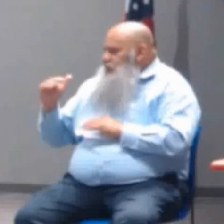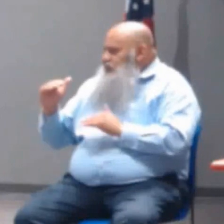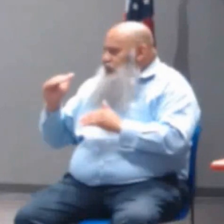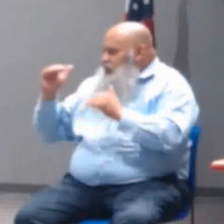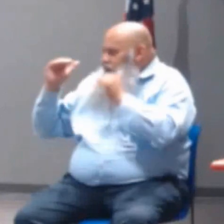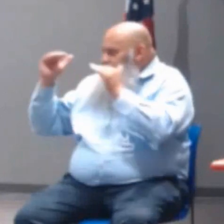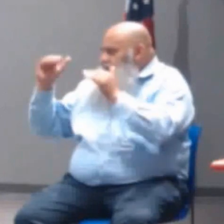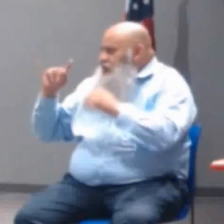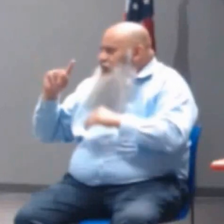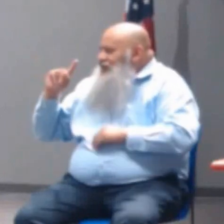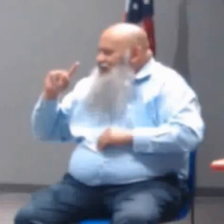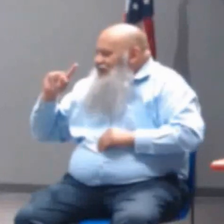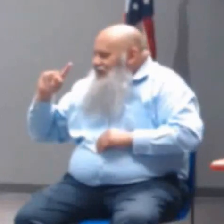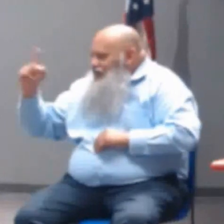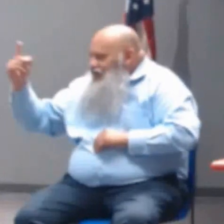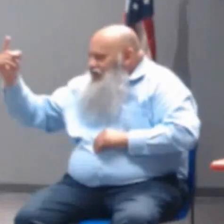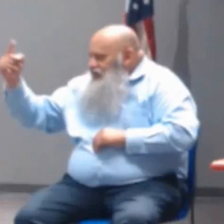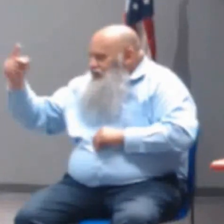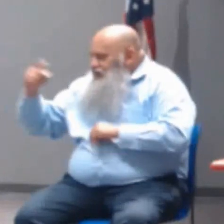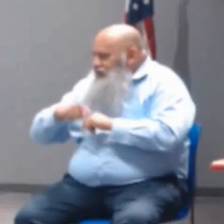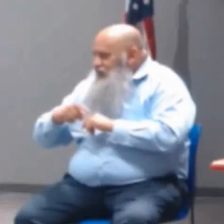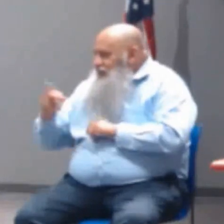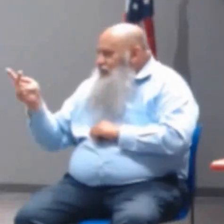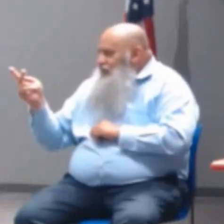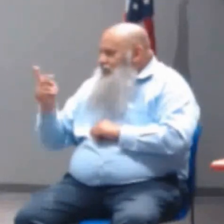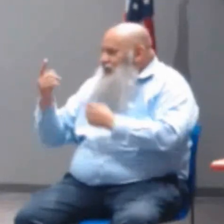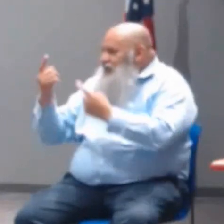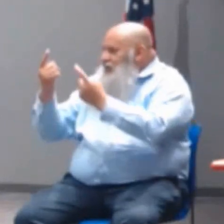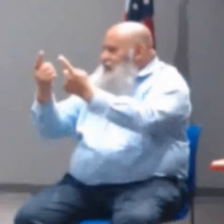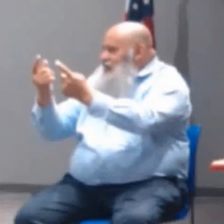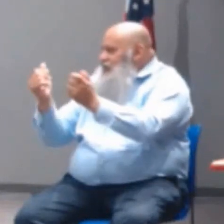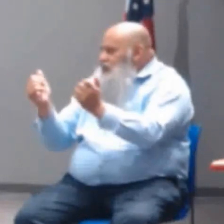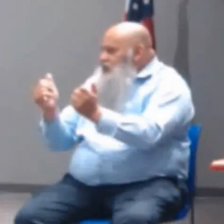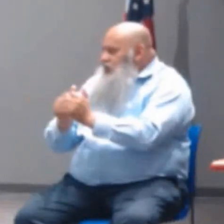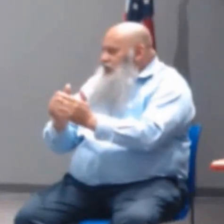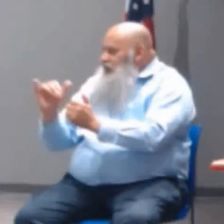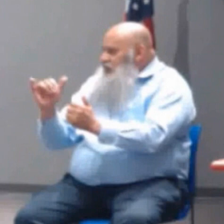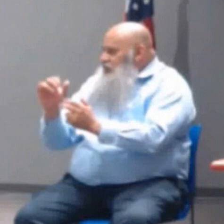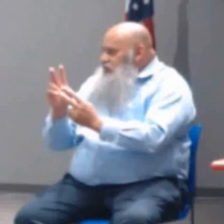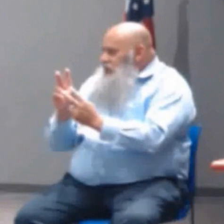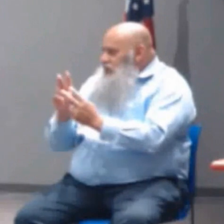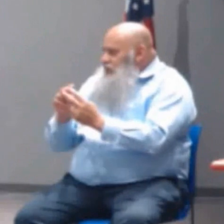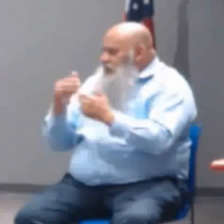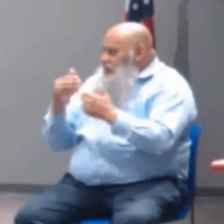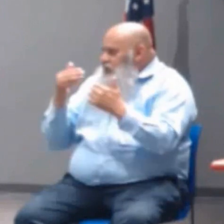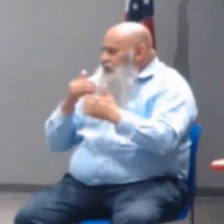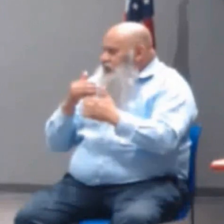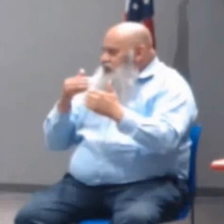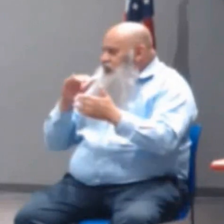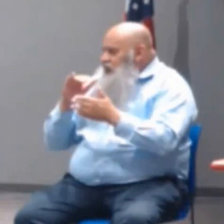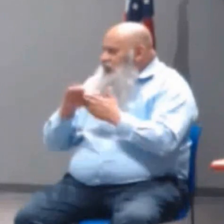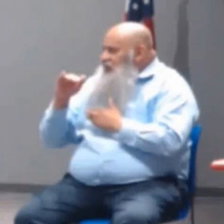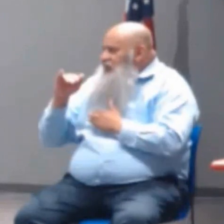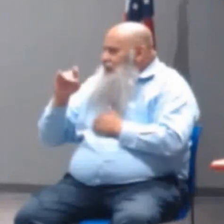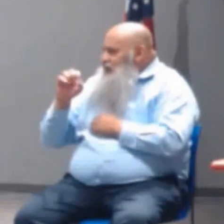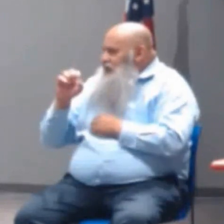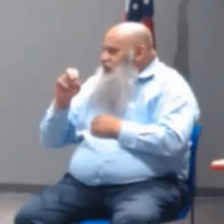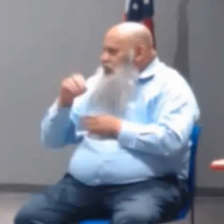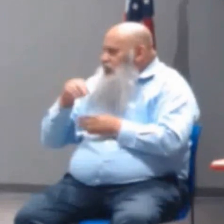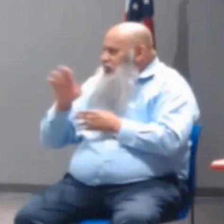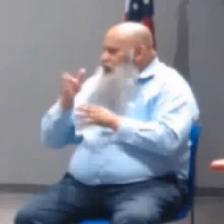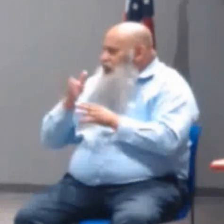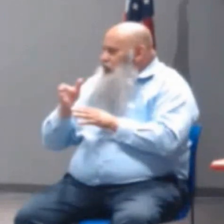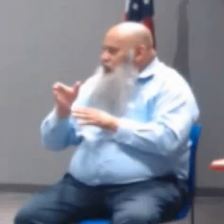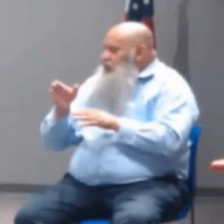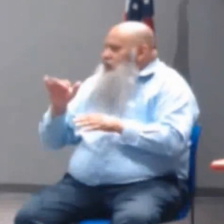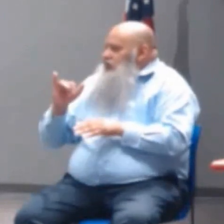was the first time that they could be up there as a couple enjoying this milestone in her career,